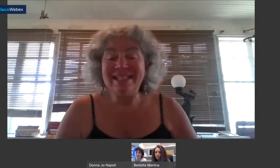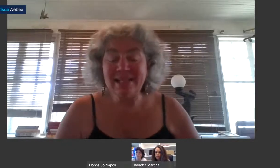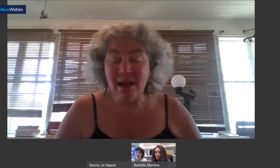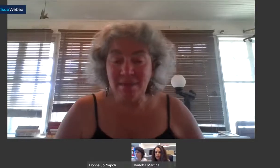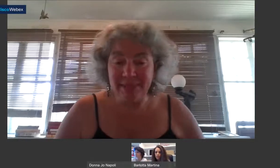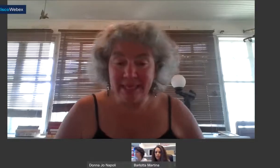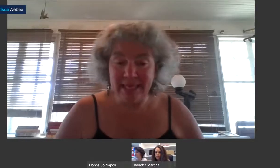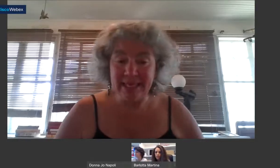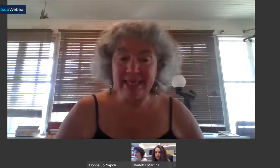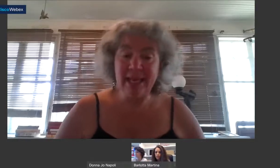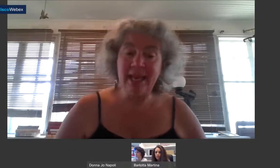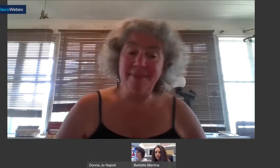it's complicated.